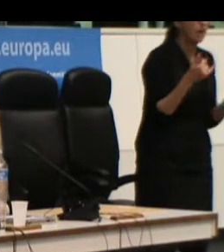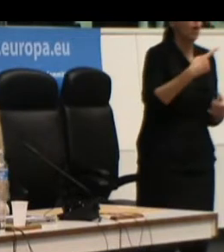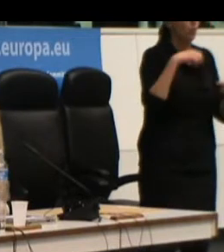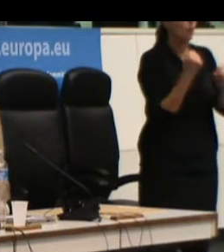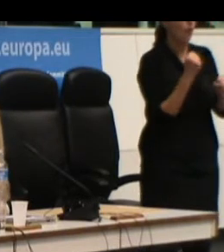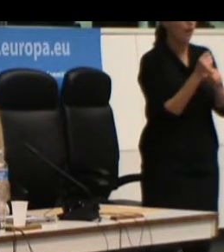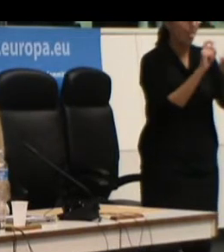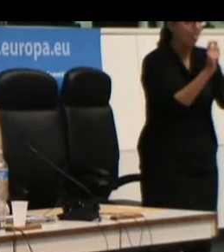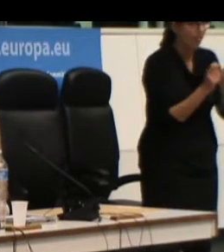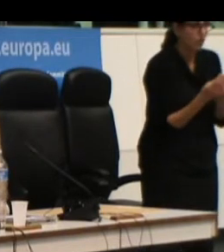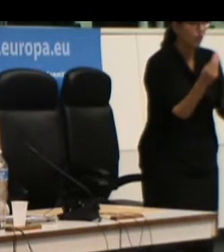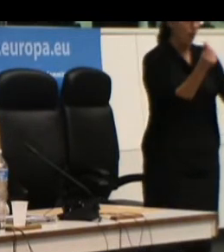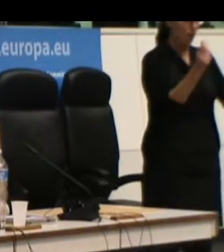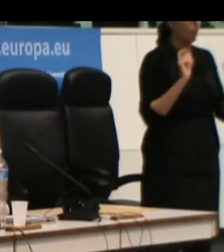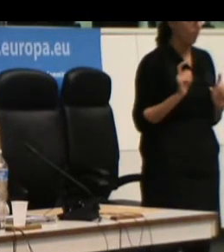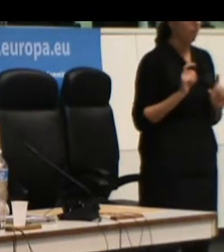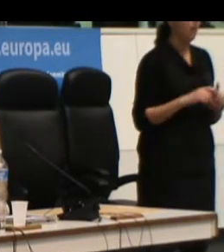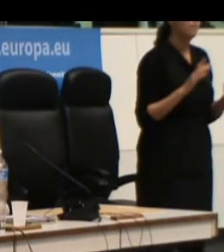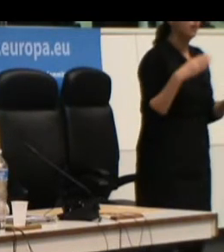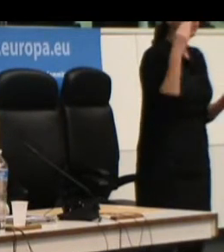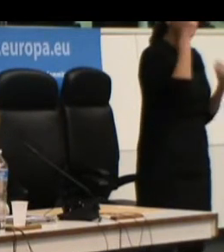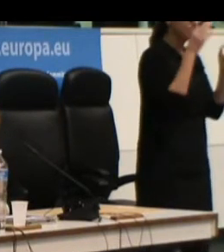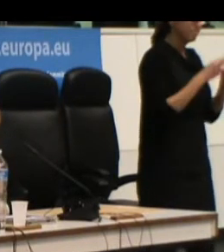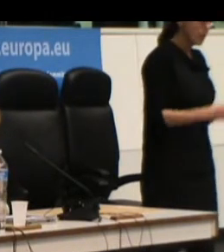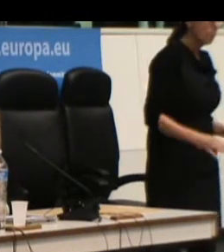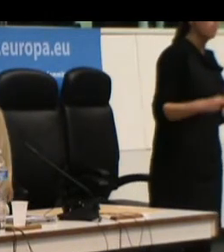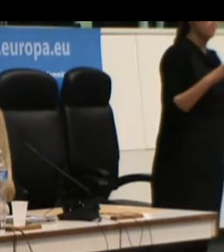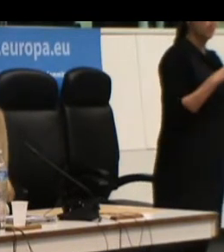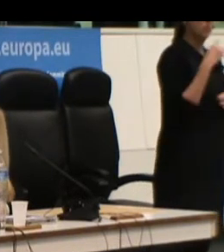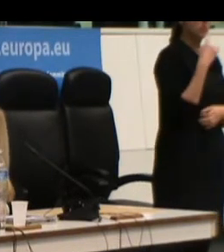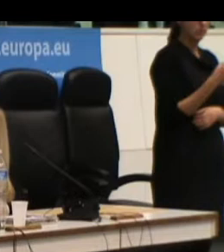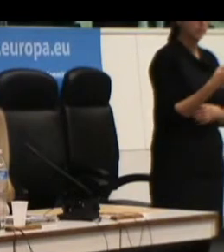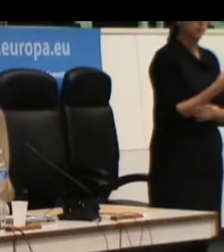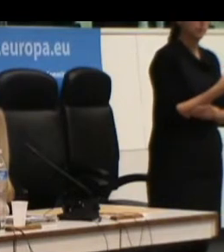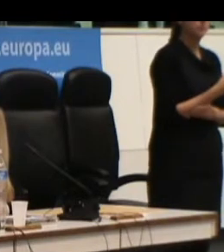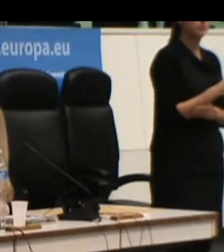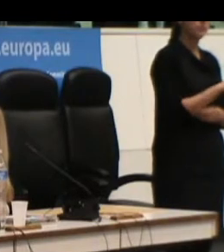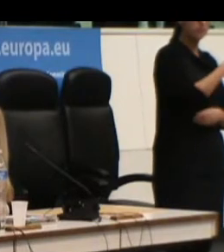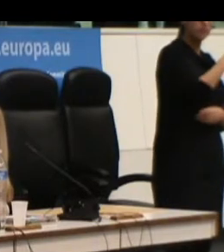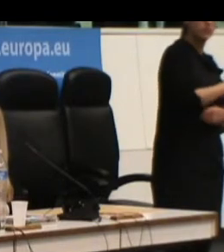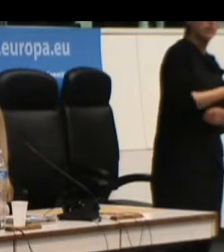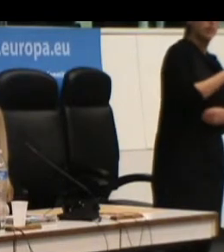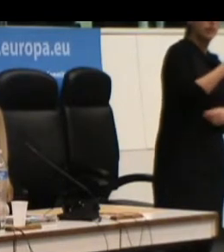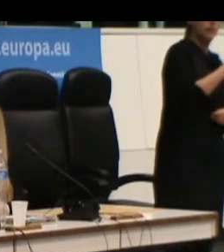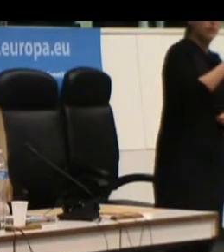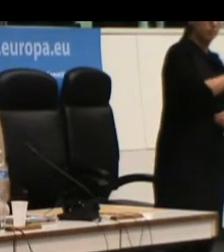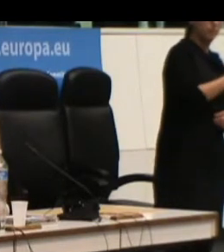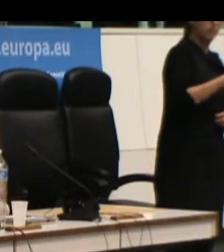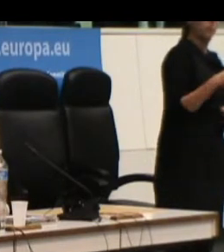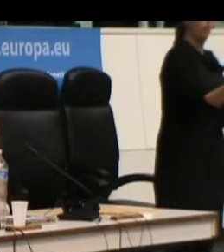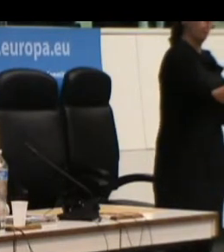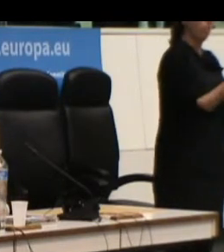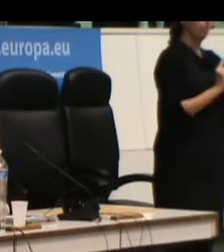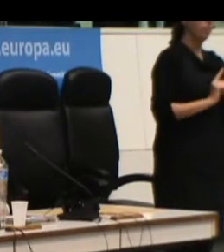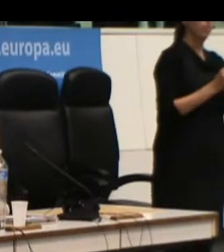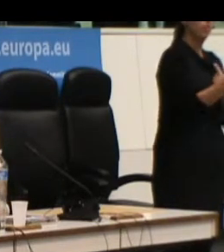right now. But I think it is important to stress that even those people who are affluent, perhaps because they've never had a